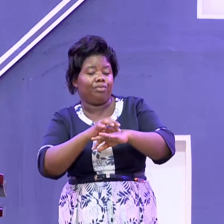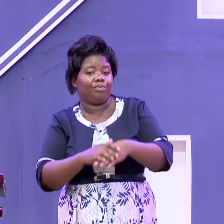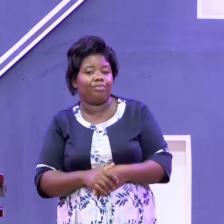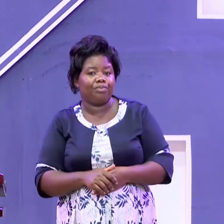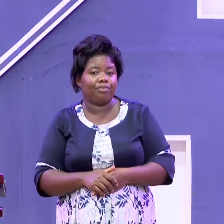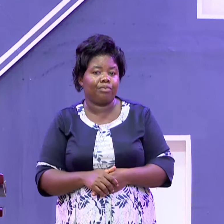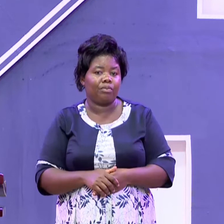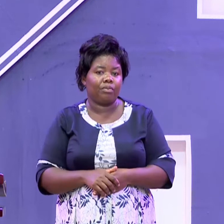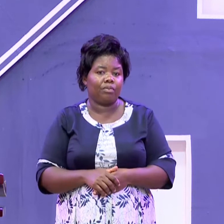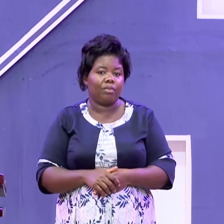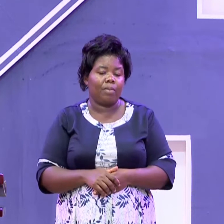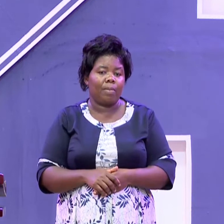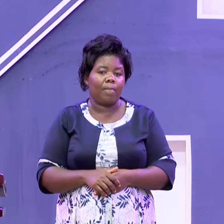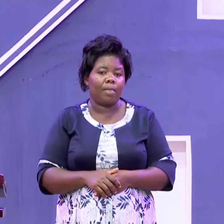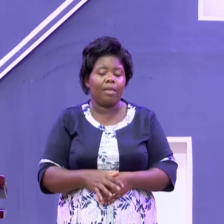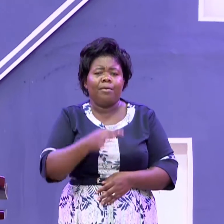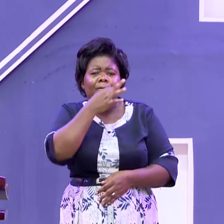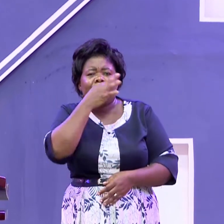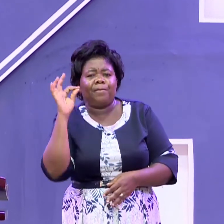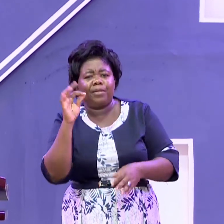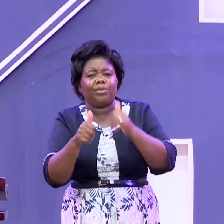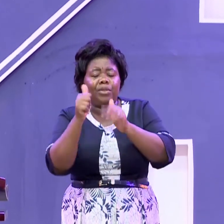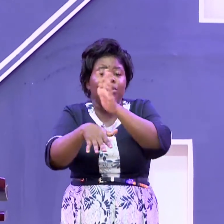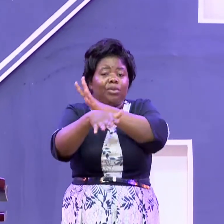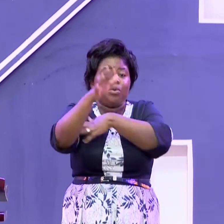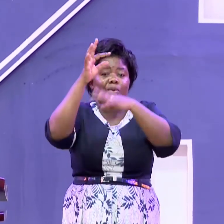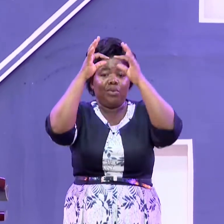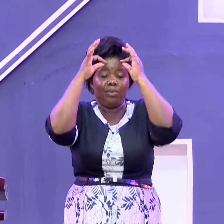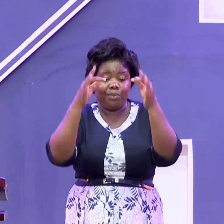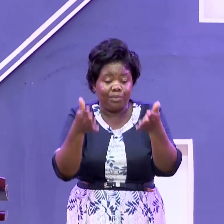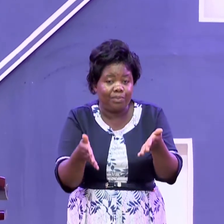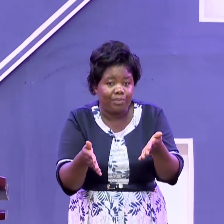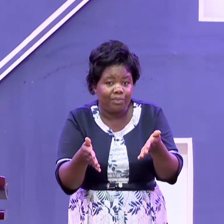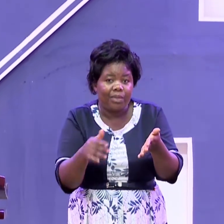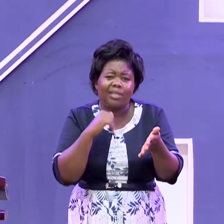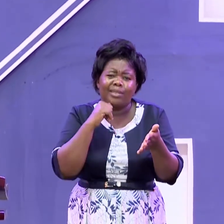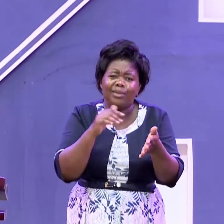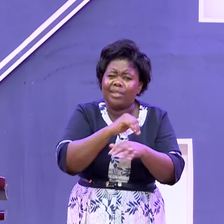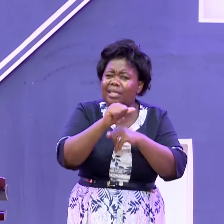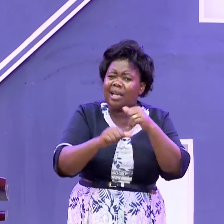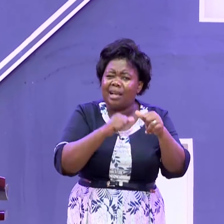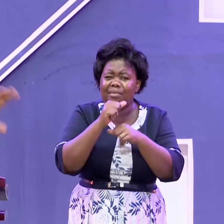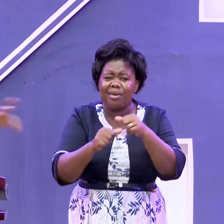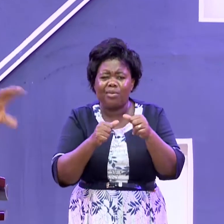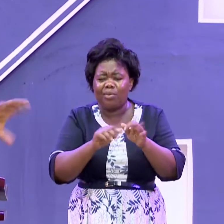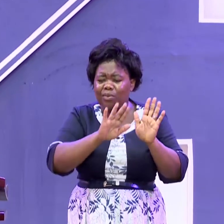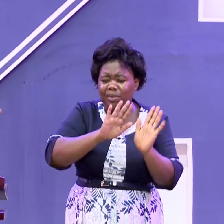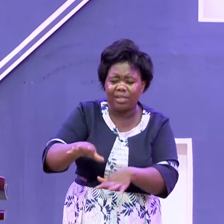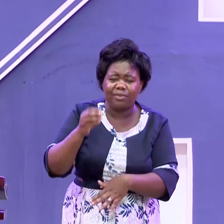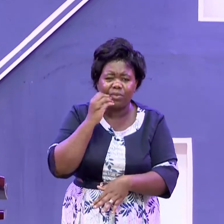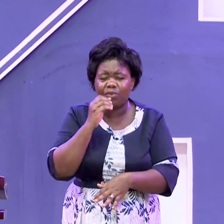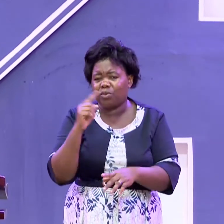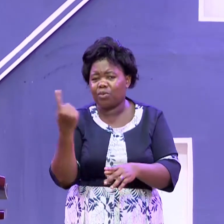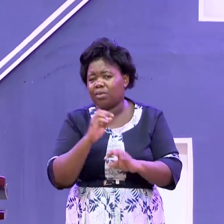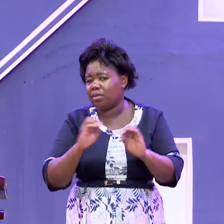Notechisa omubiri gugwegweka. The first that God chooses. Okusiba mukama kwalonda wo. Is not mere going without food. Si kugenda bugenzi nga